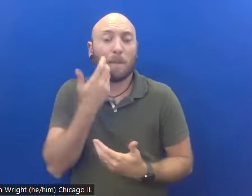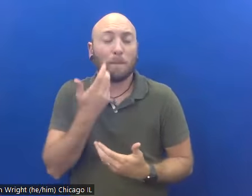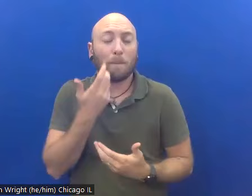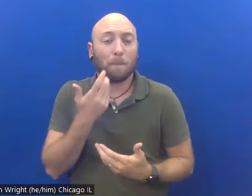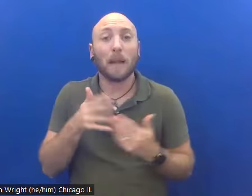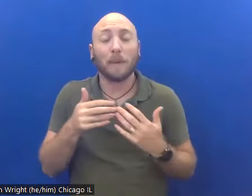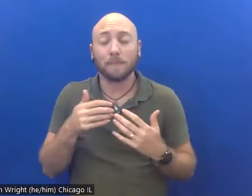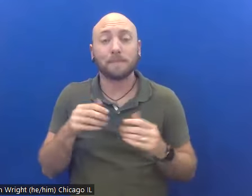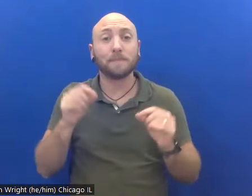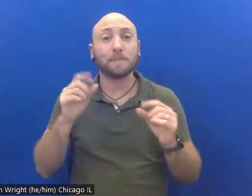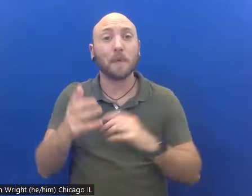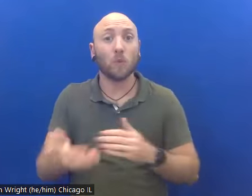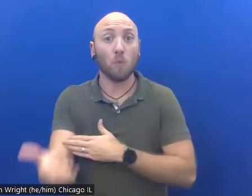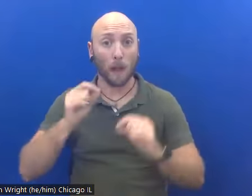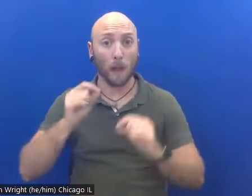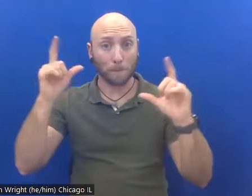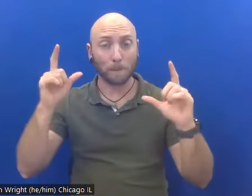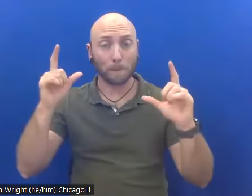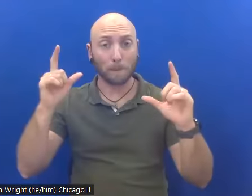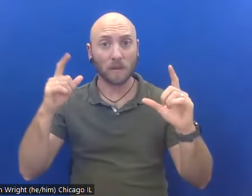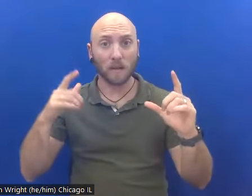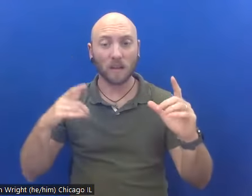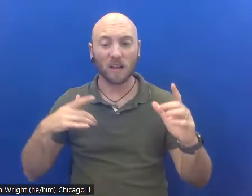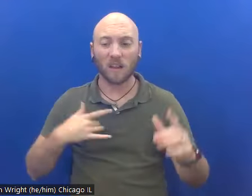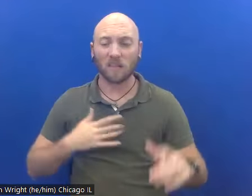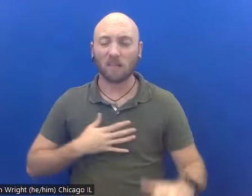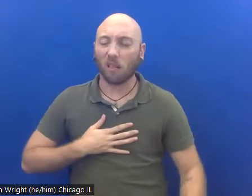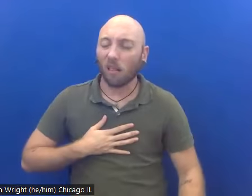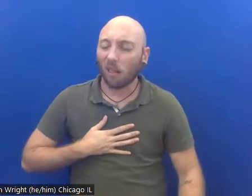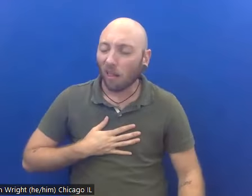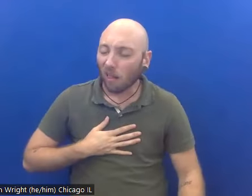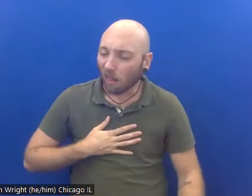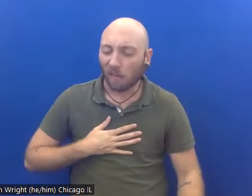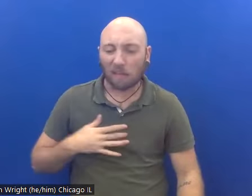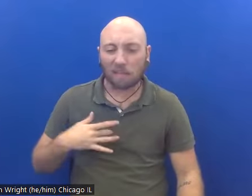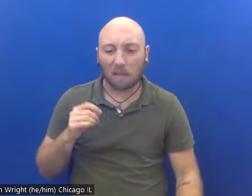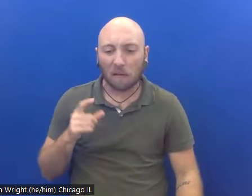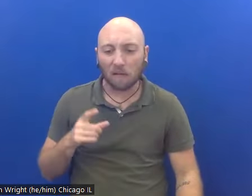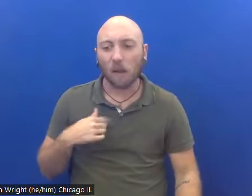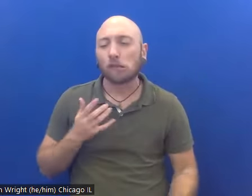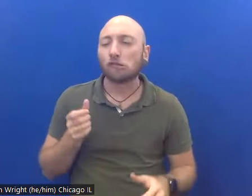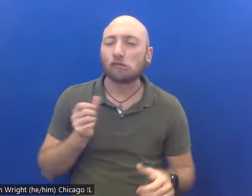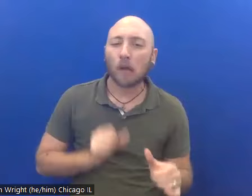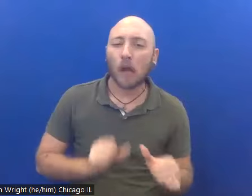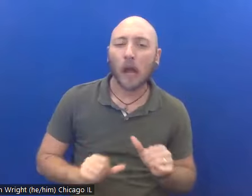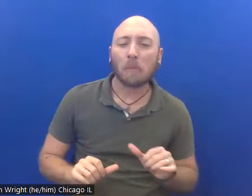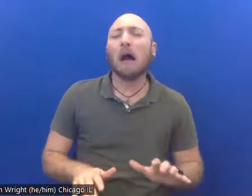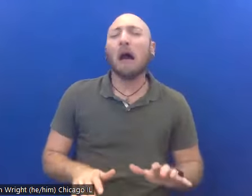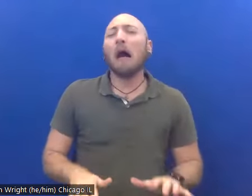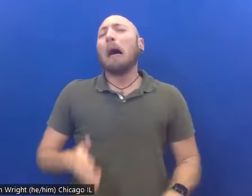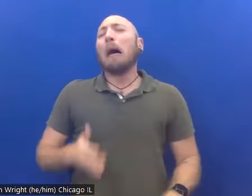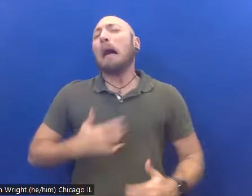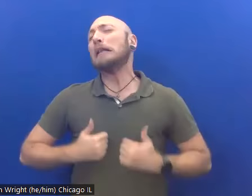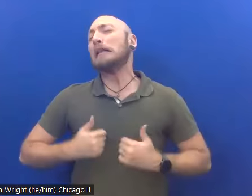and I just feel like garbage. I'd get very like melodramatic, like what am I doing with my life? Where my friends are